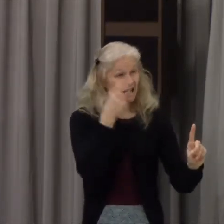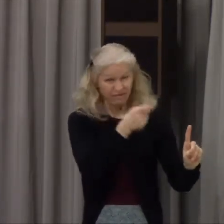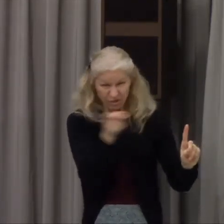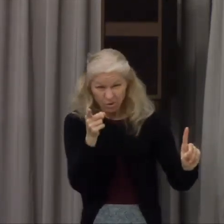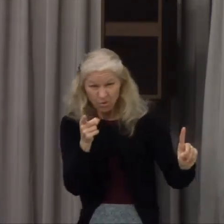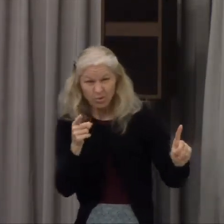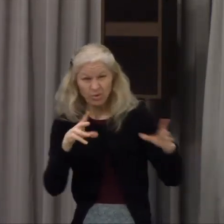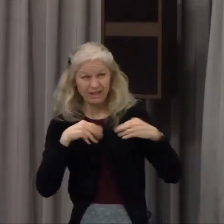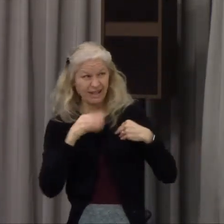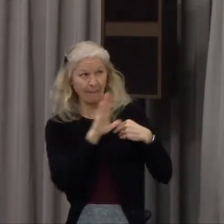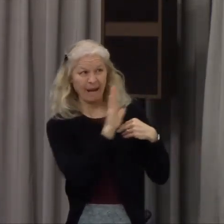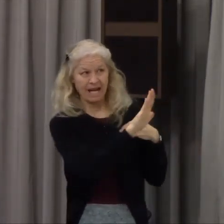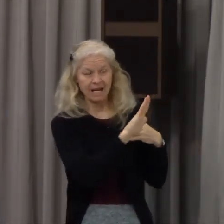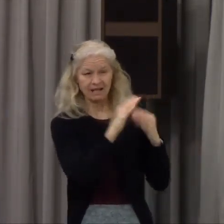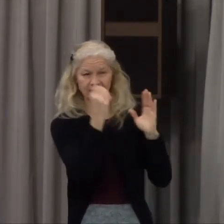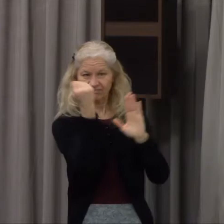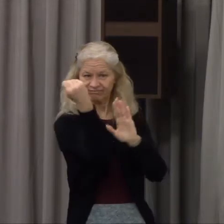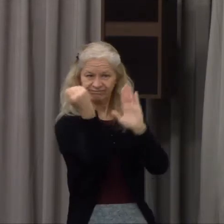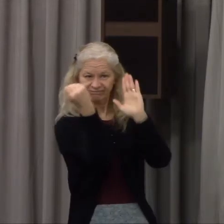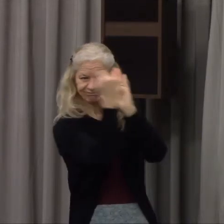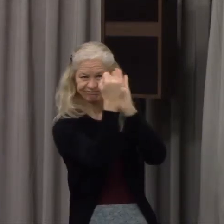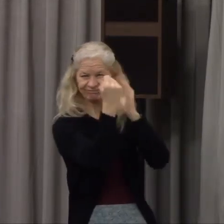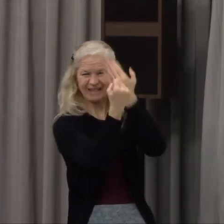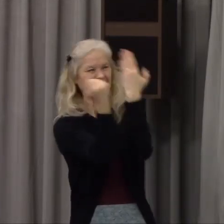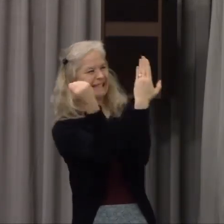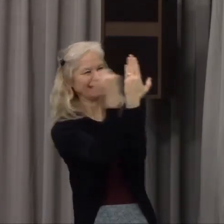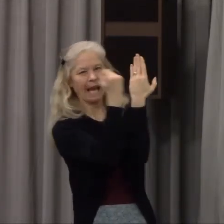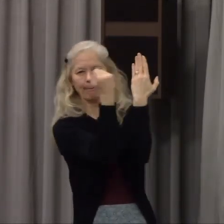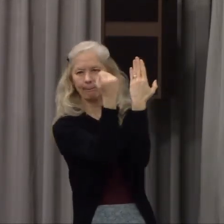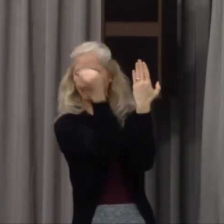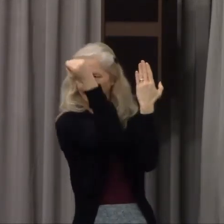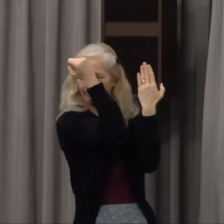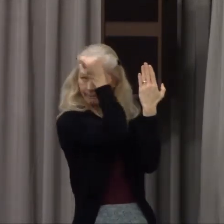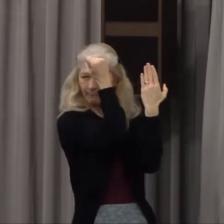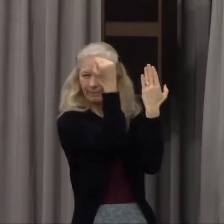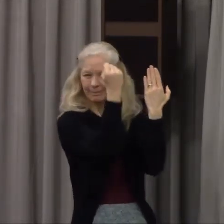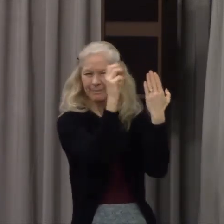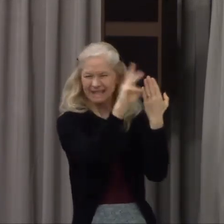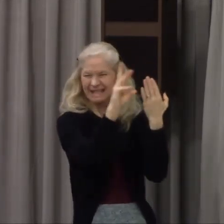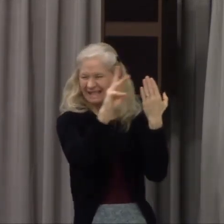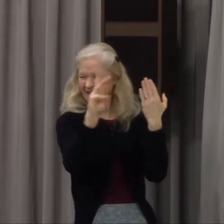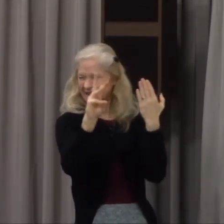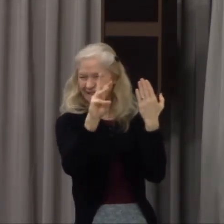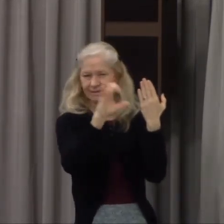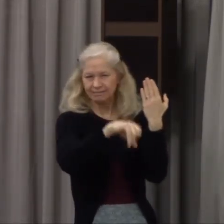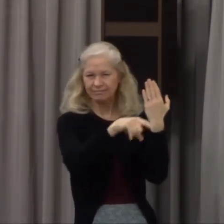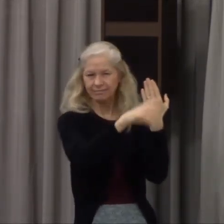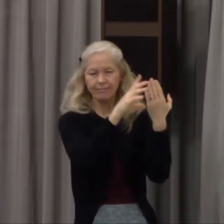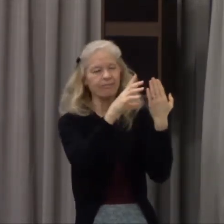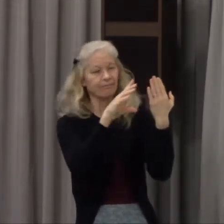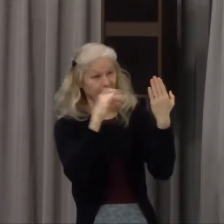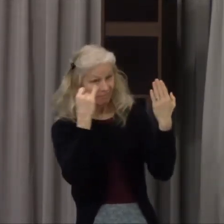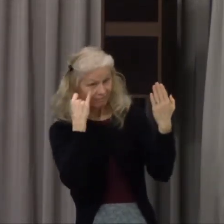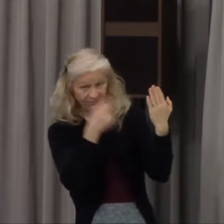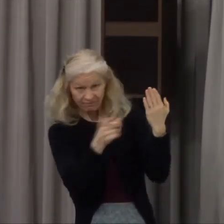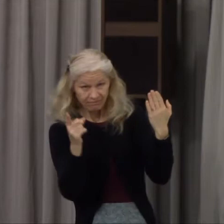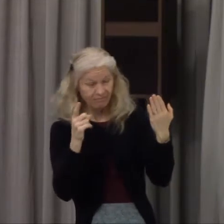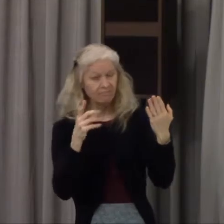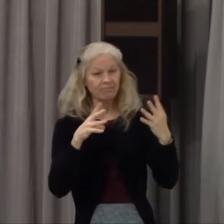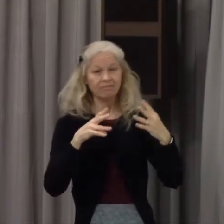Goes on to say, he shall be tormented with fire and brimstone. Tormented means to vex and grievous pains.